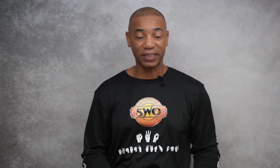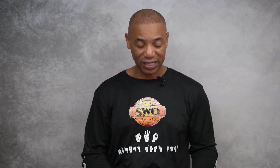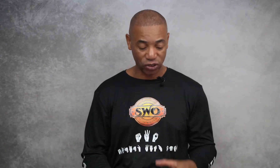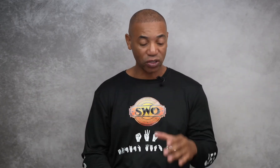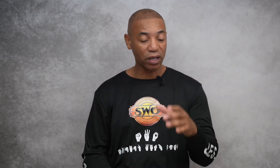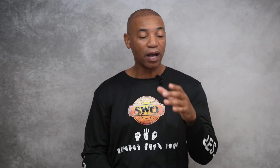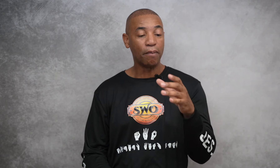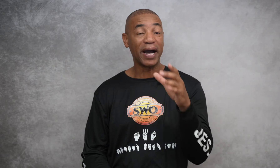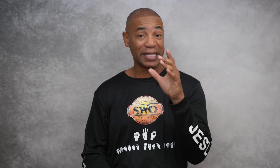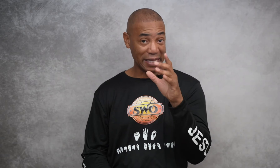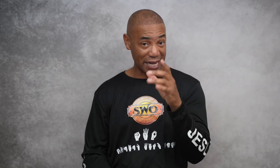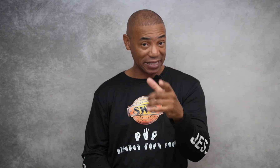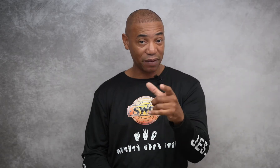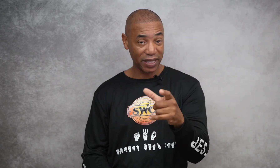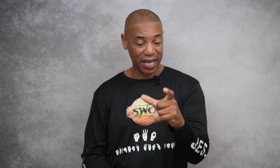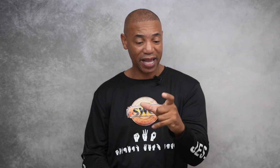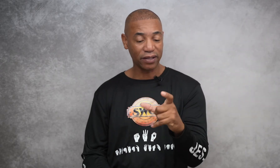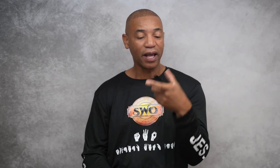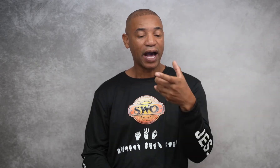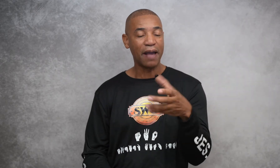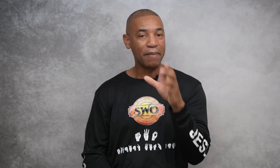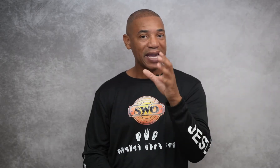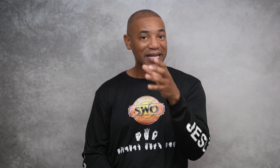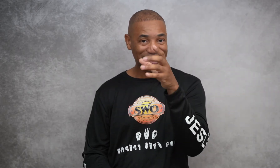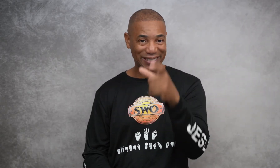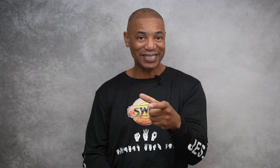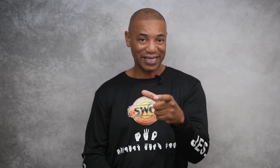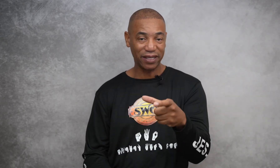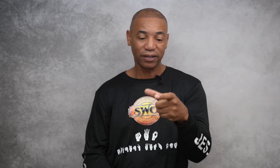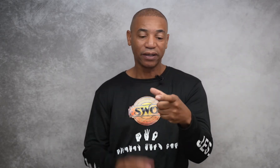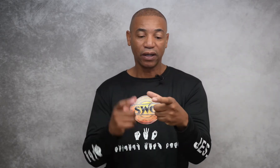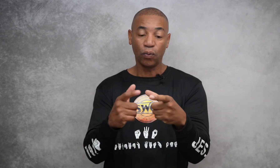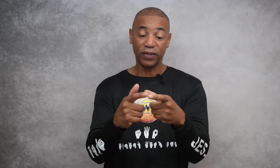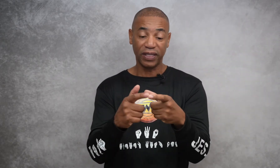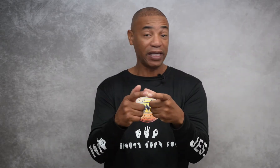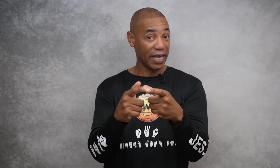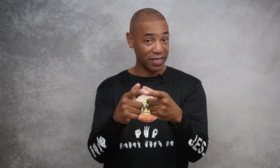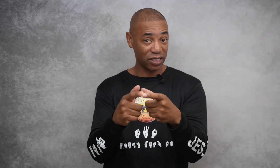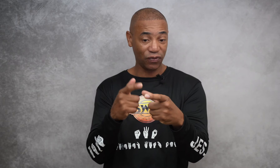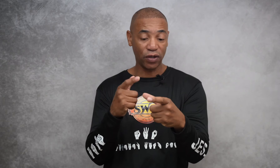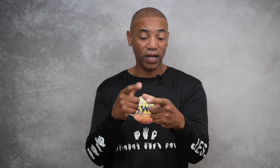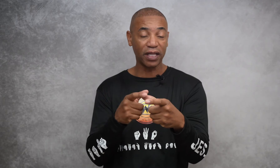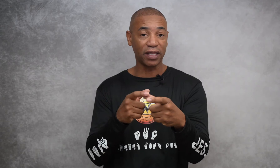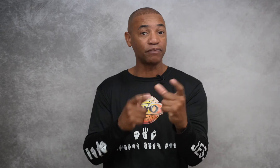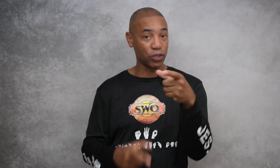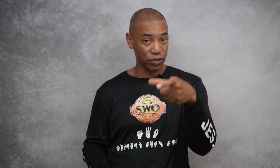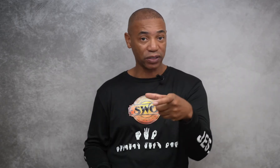I took my non-dominant hand, I made a C with the index finger and a thumb, turned it on the